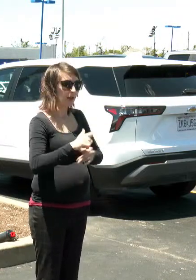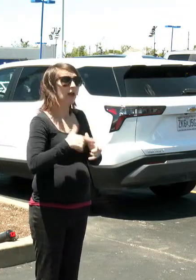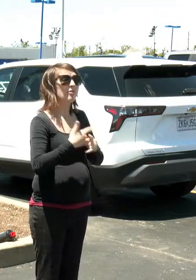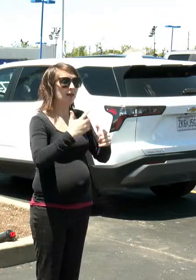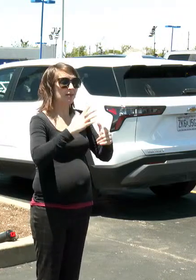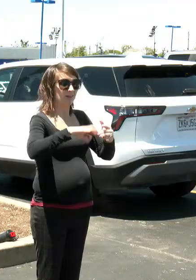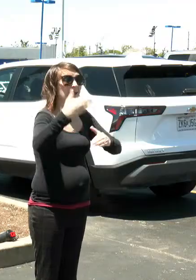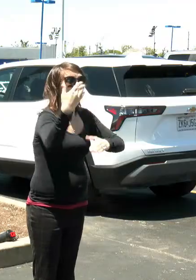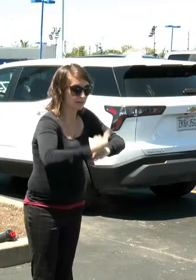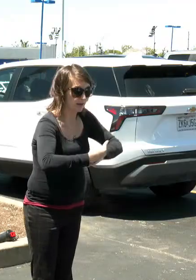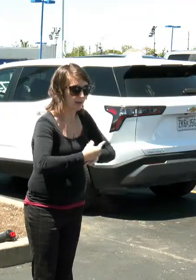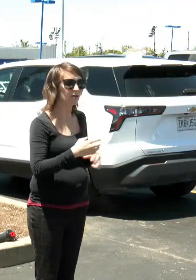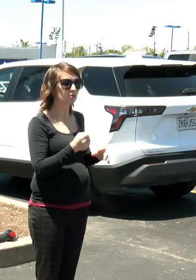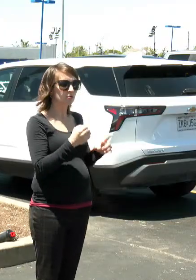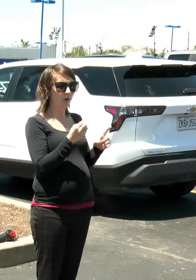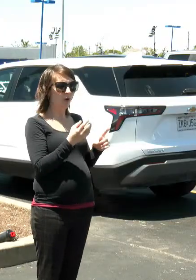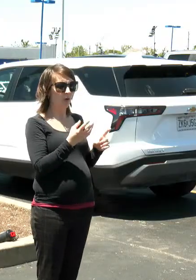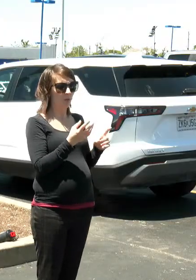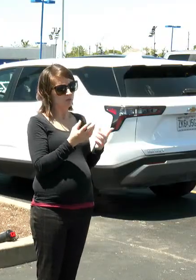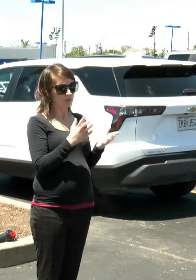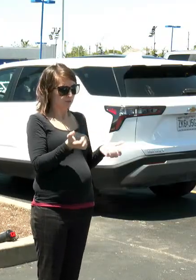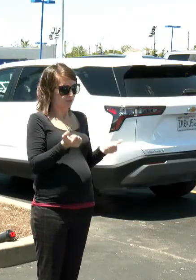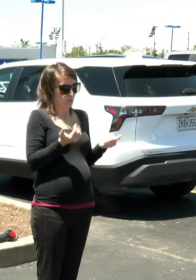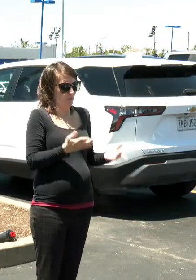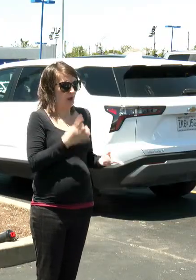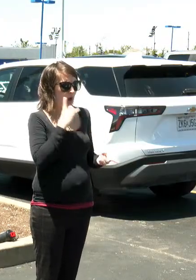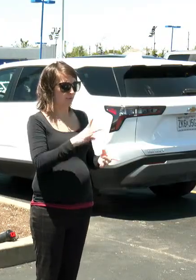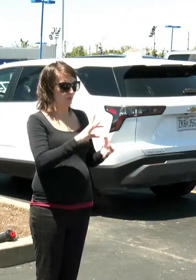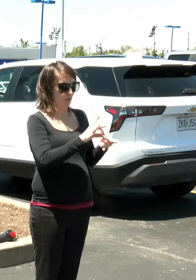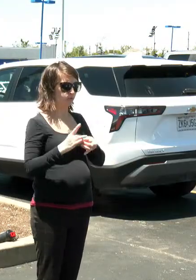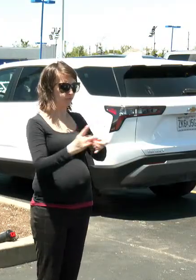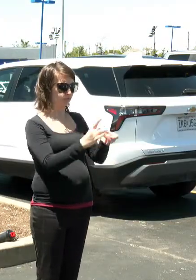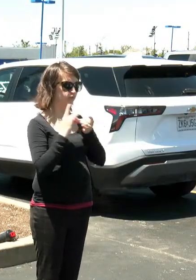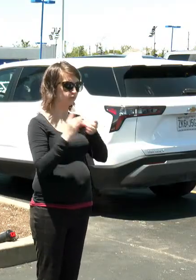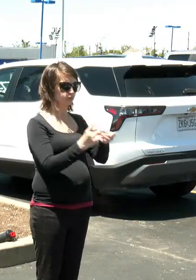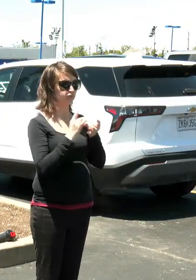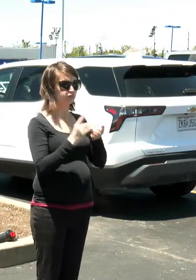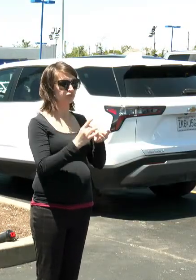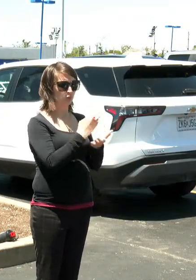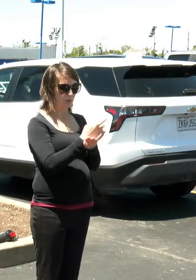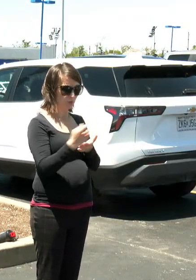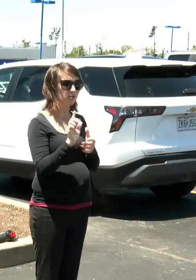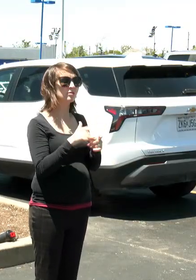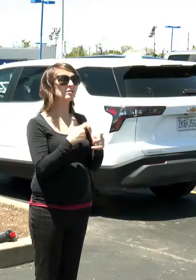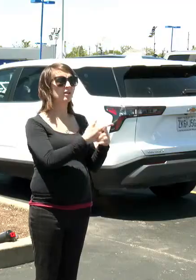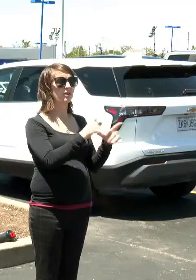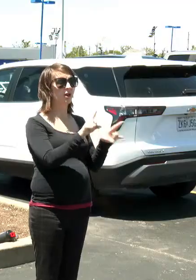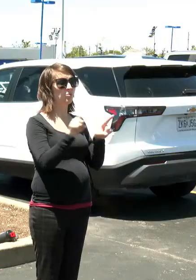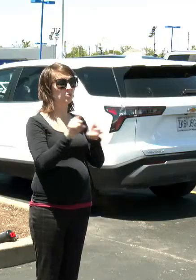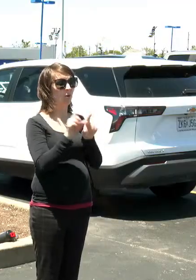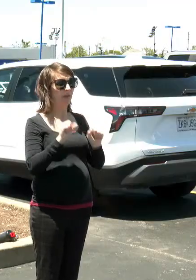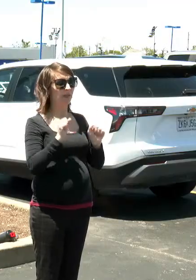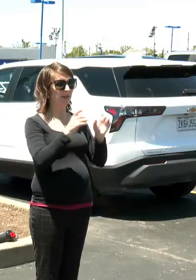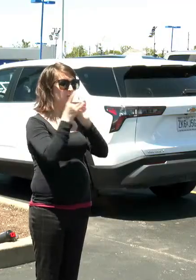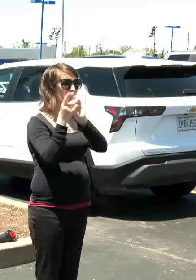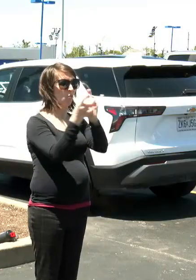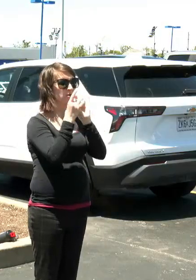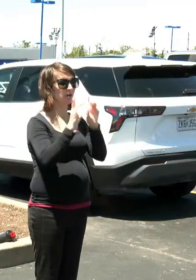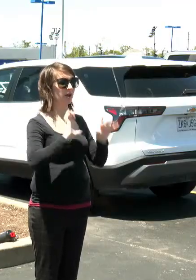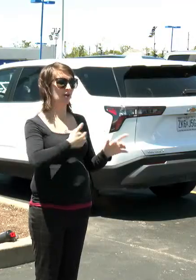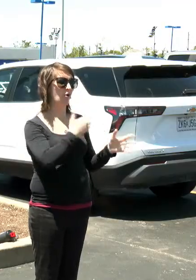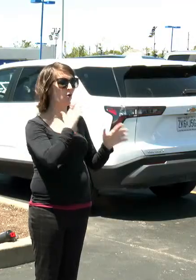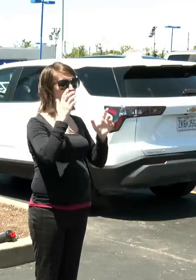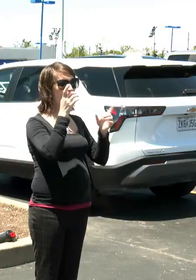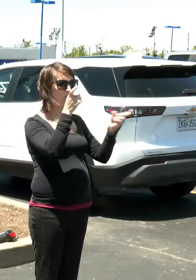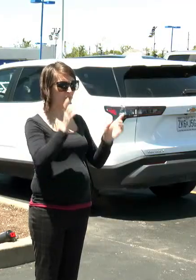next day. So it provides for a continuity of coordinated resources and a continuity of command. So that's what this